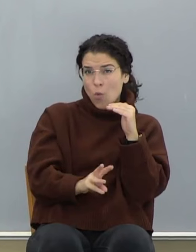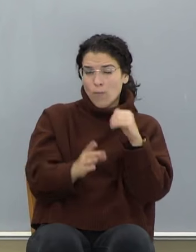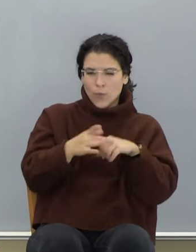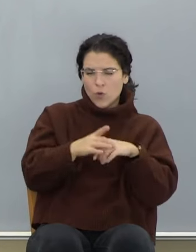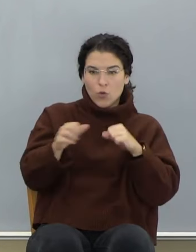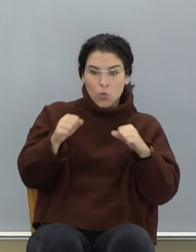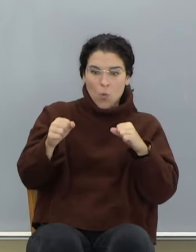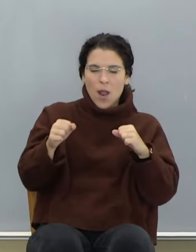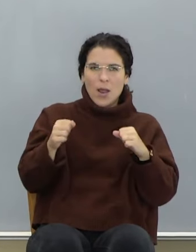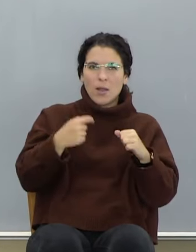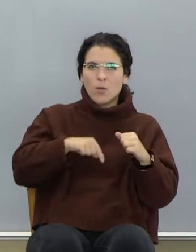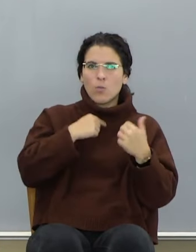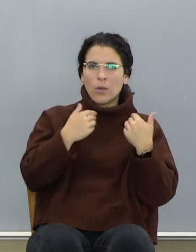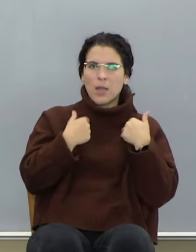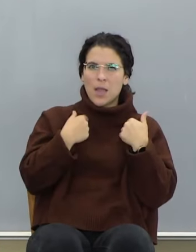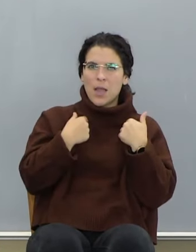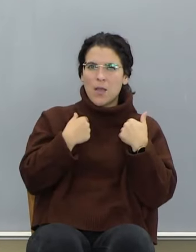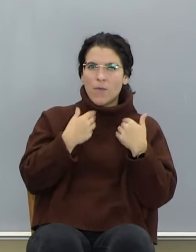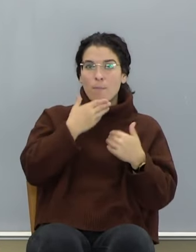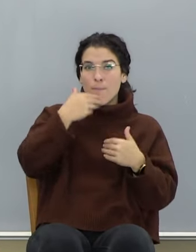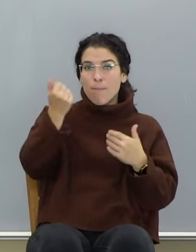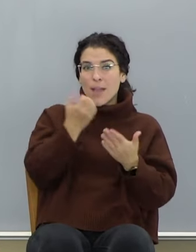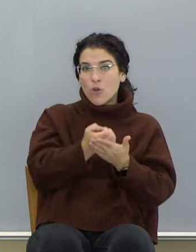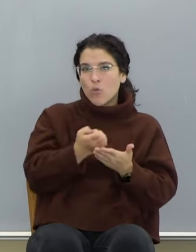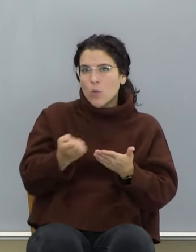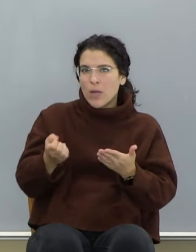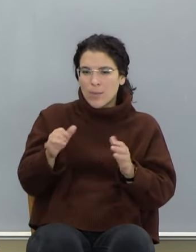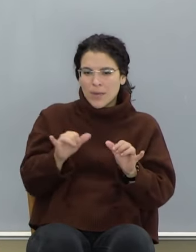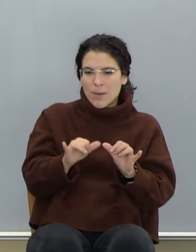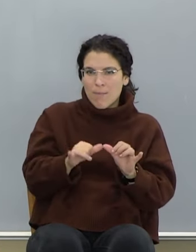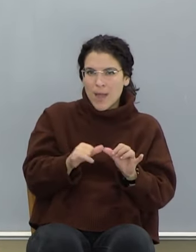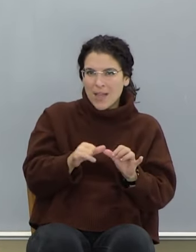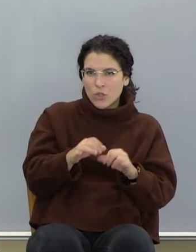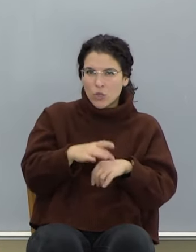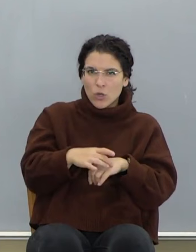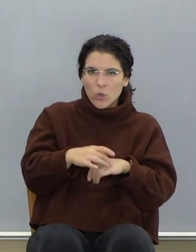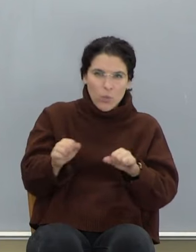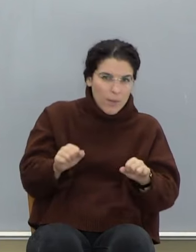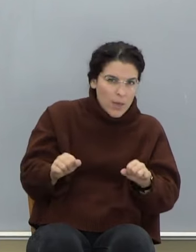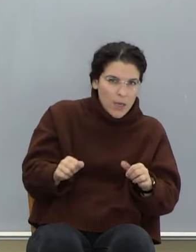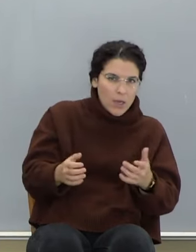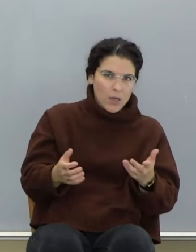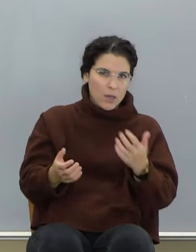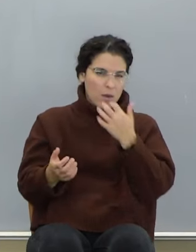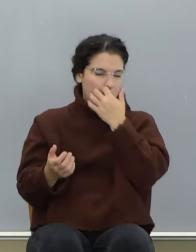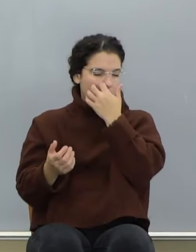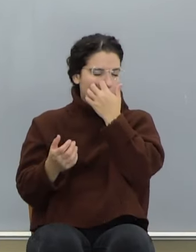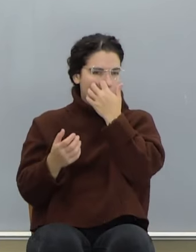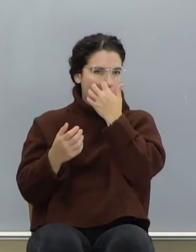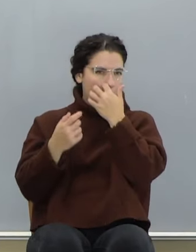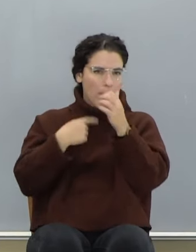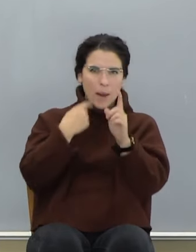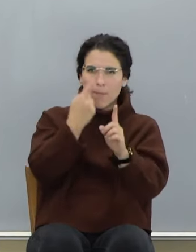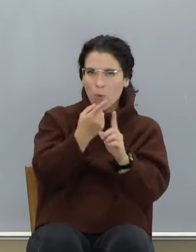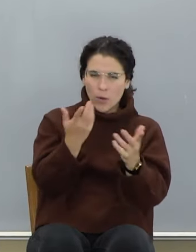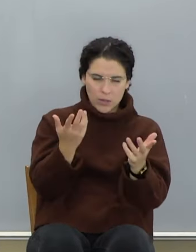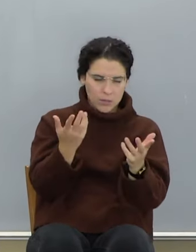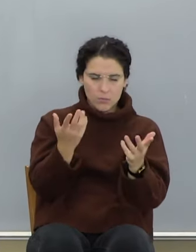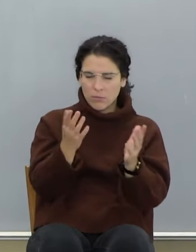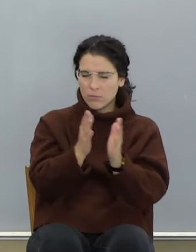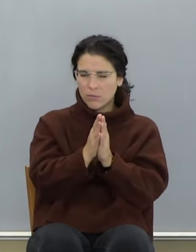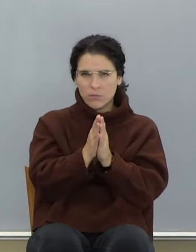earthquakes, because we have better equipment to measure earthquakes. Okay, so what I'm getting at is, you have